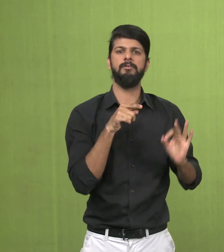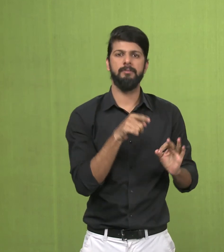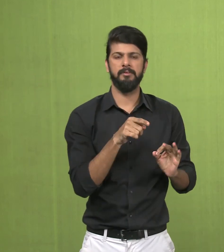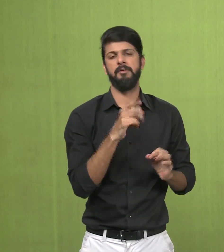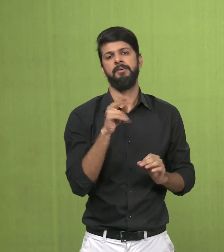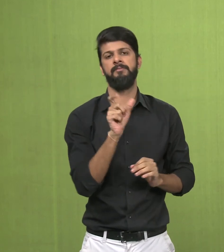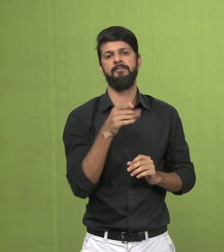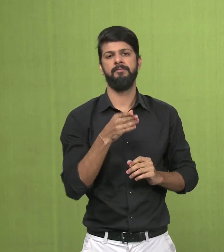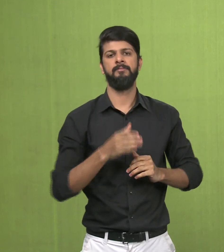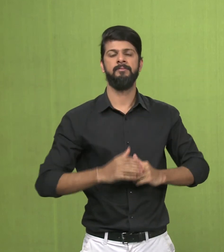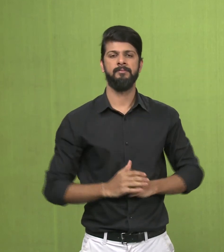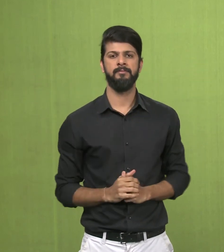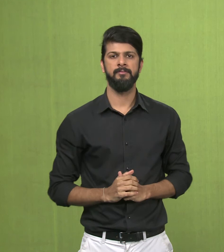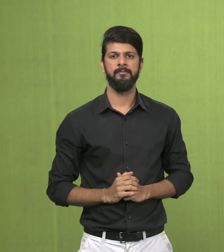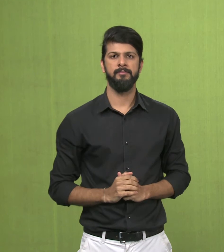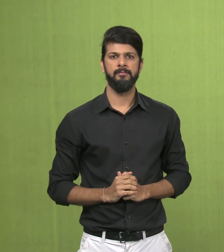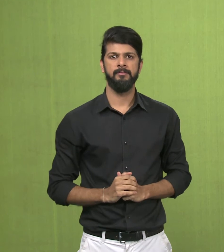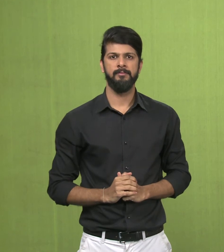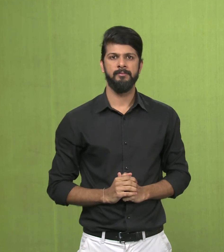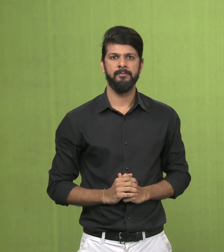would see that even in the sculptures of Mauryan art.